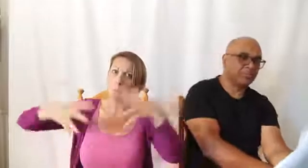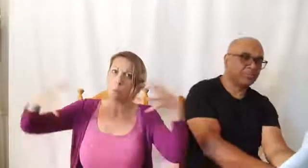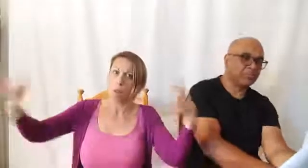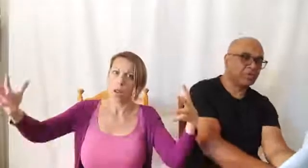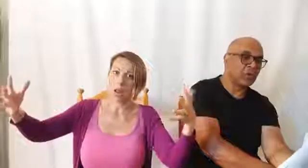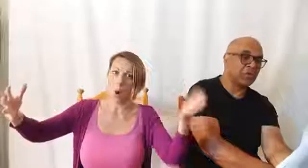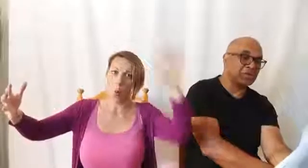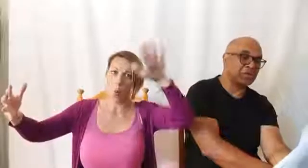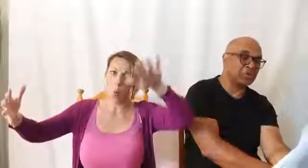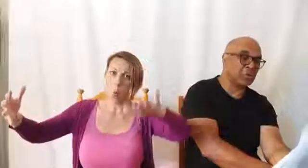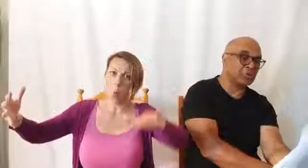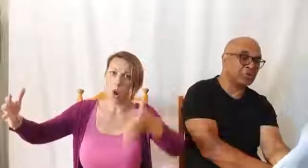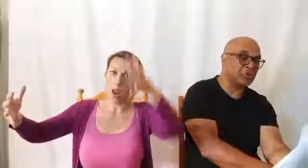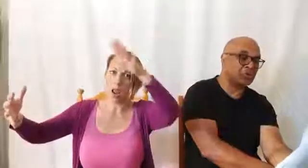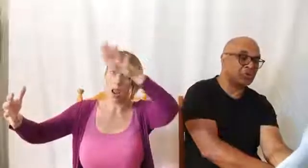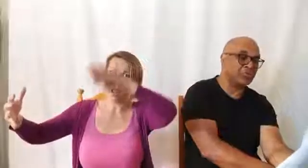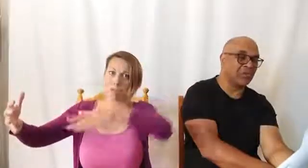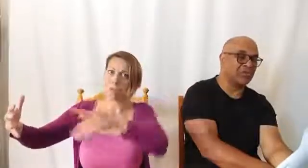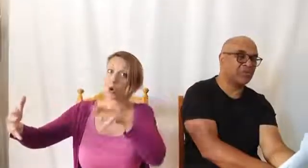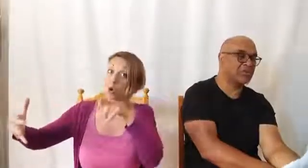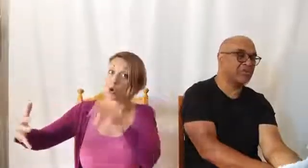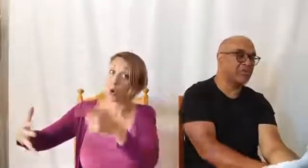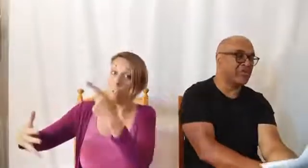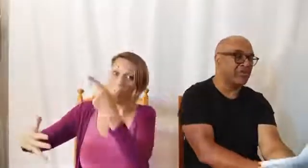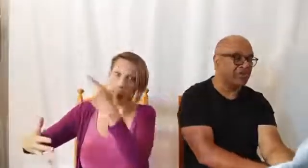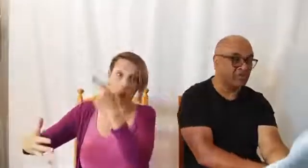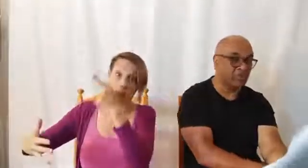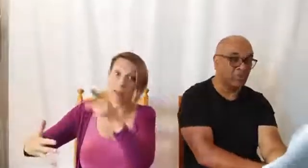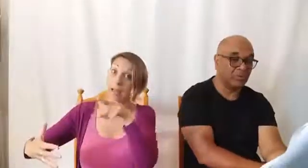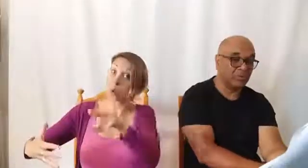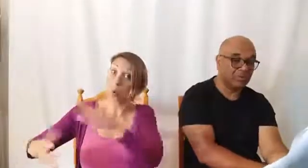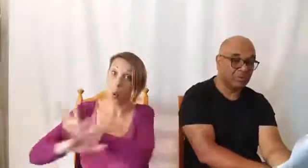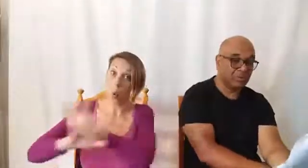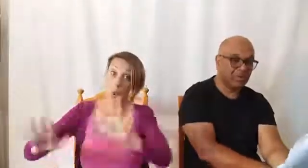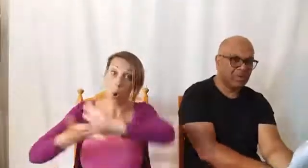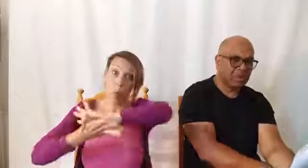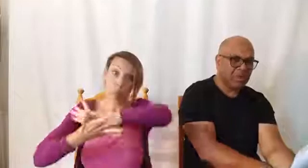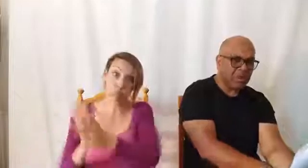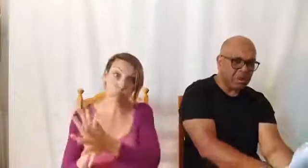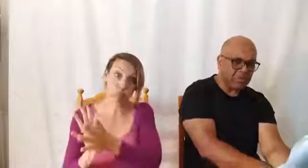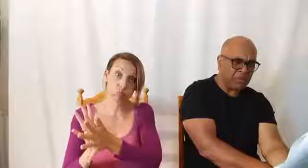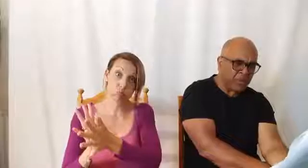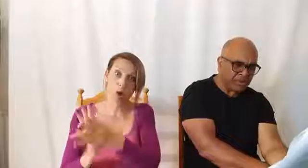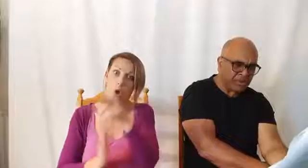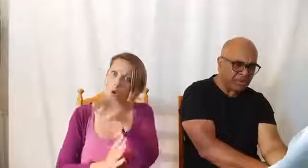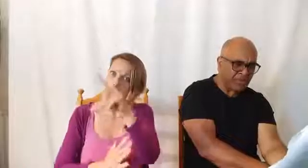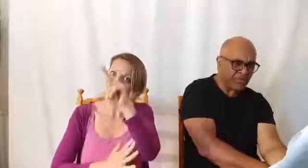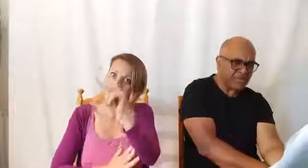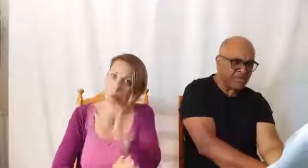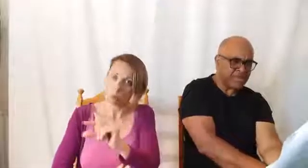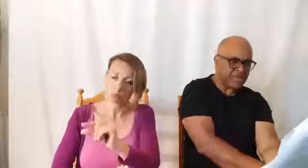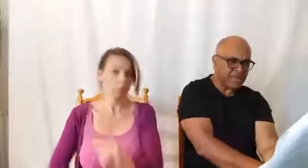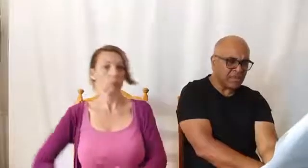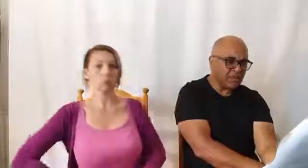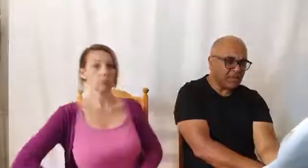You're lucky it did not squash you, as you are so very small." "I'm not," cried Ben.